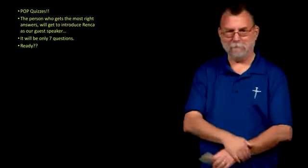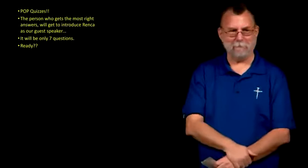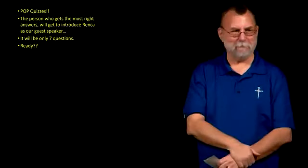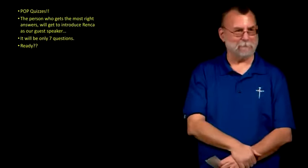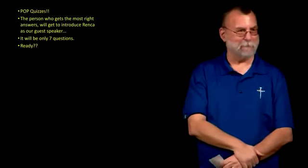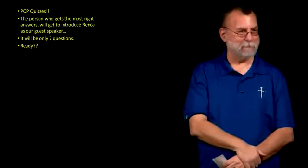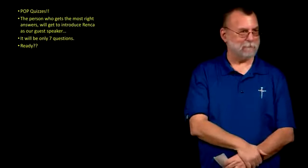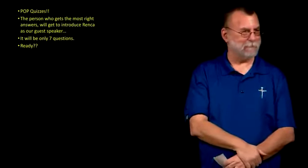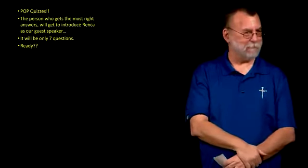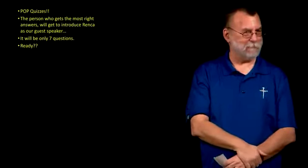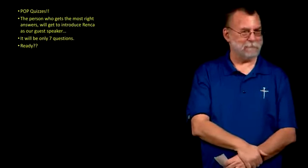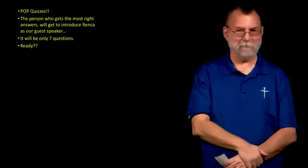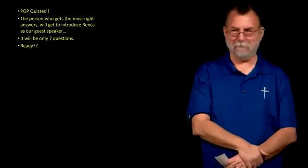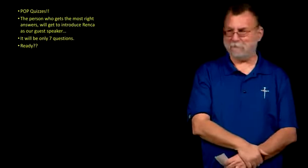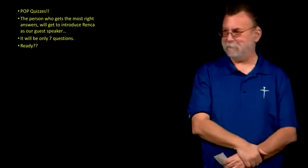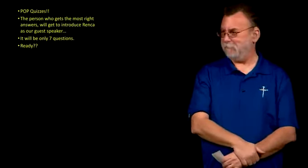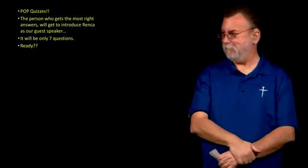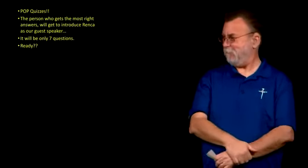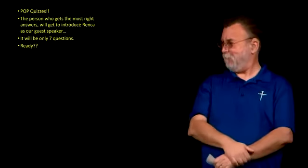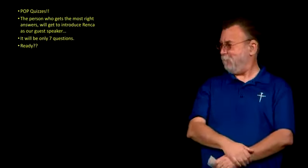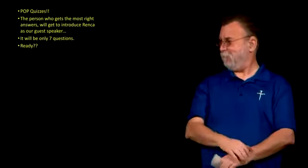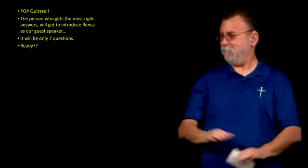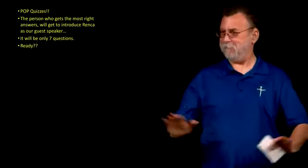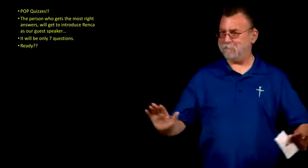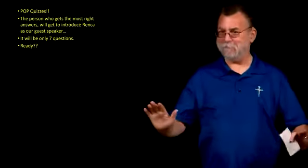Renza? Can you guys stand up if you know the guest speaker, Renza?